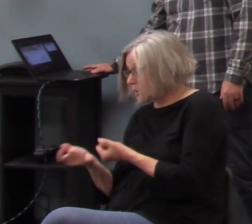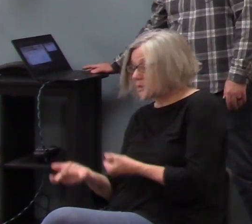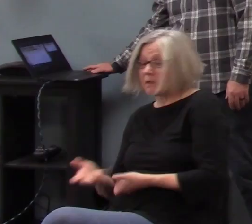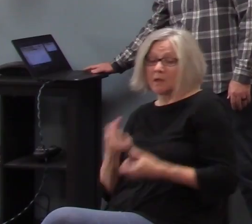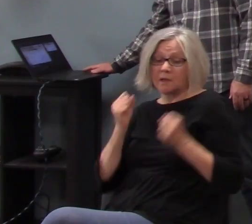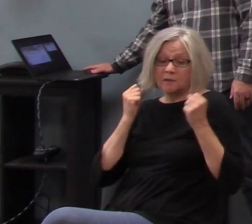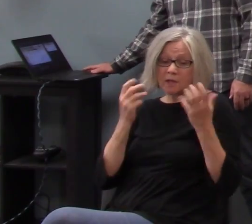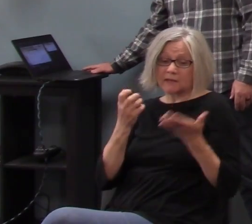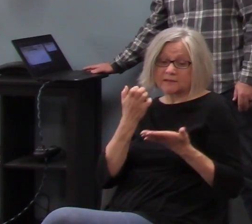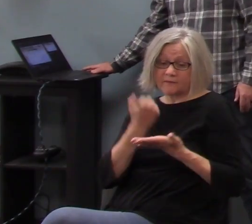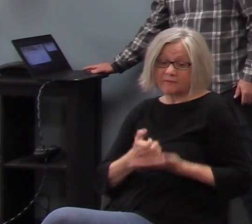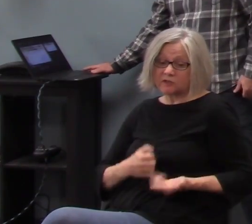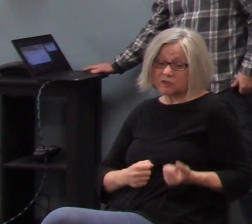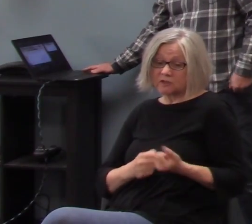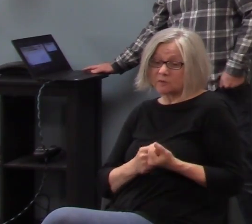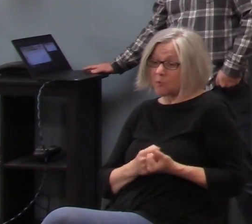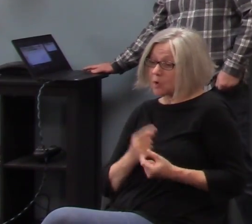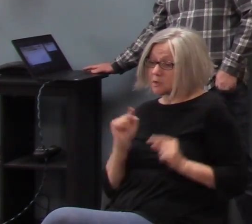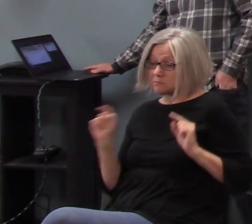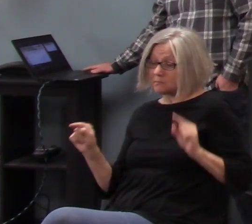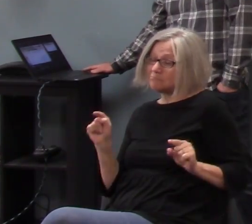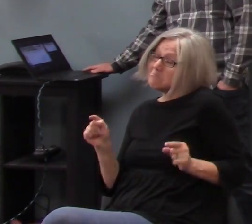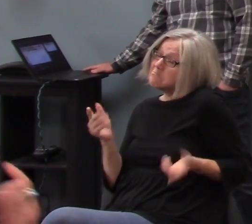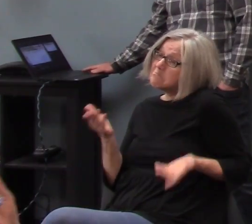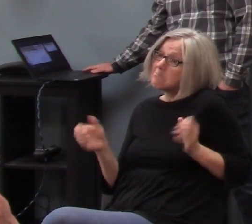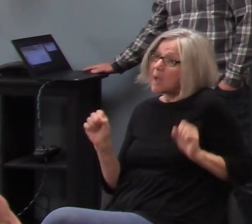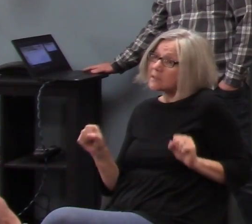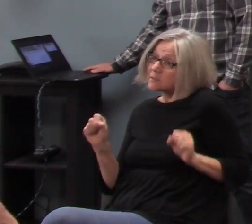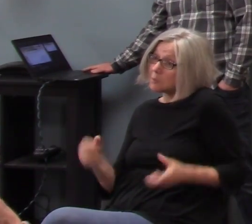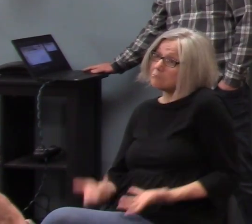Christianity, and it certainly is possible.